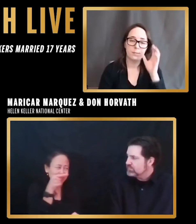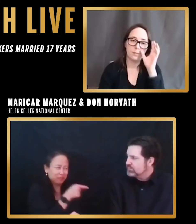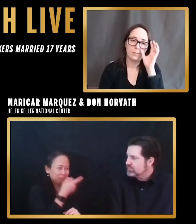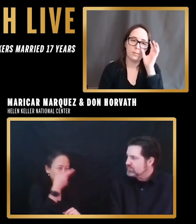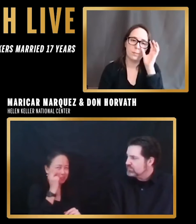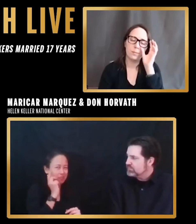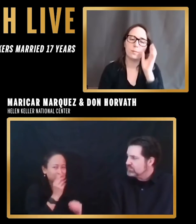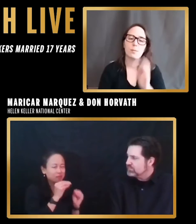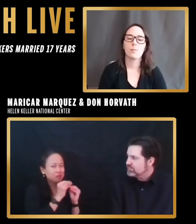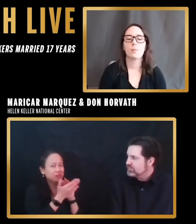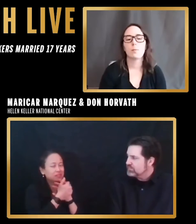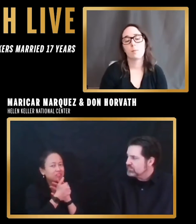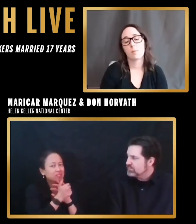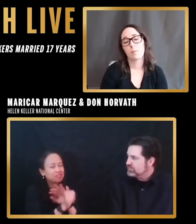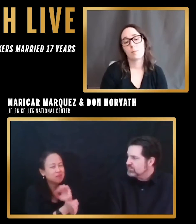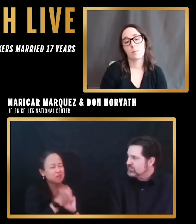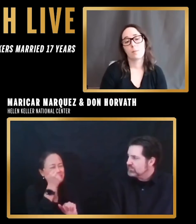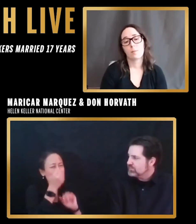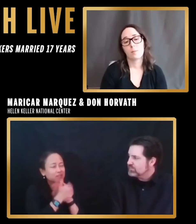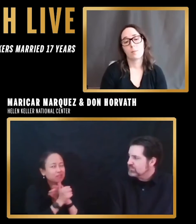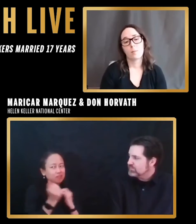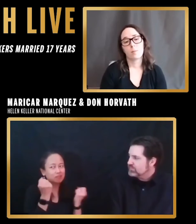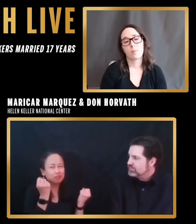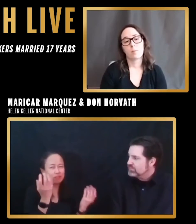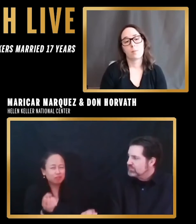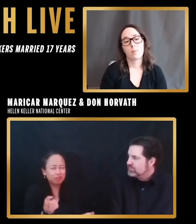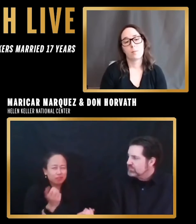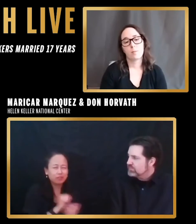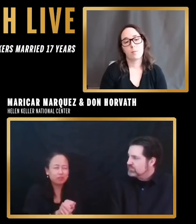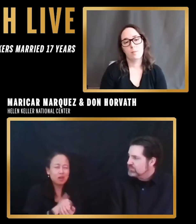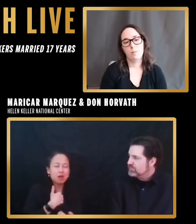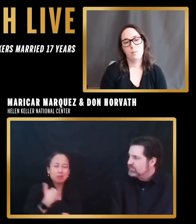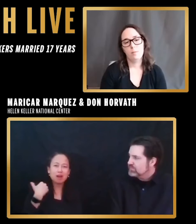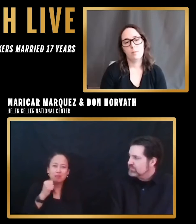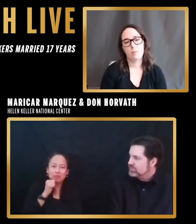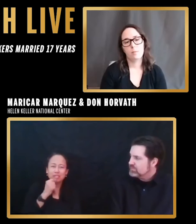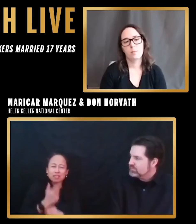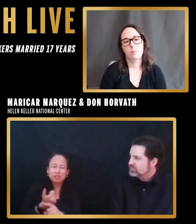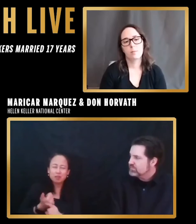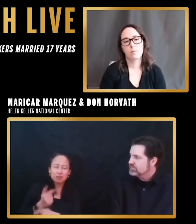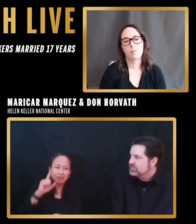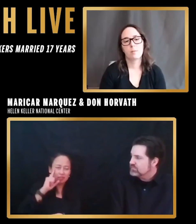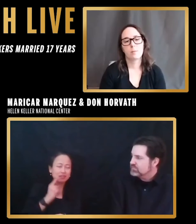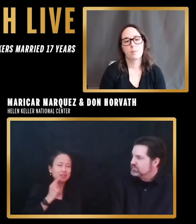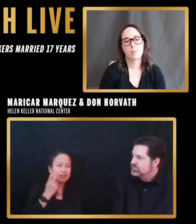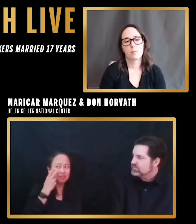everybody within my family, they have different skill levels.